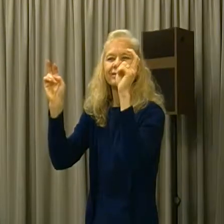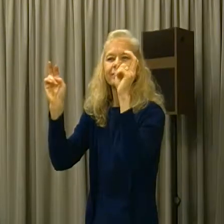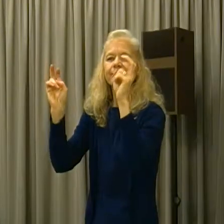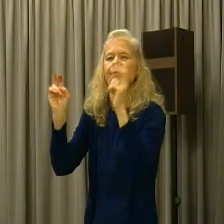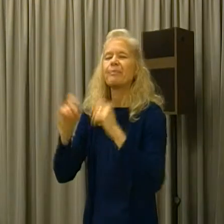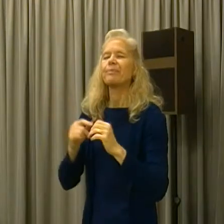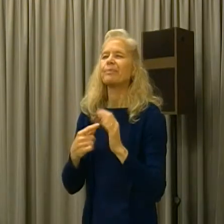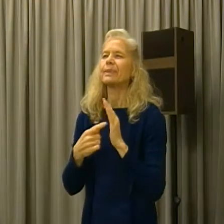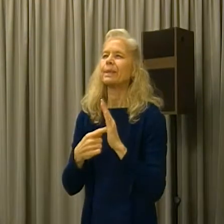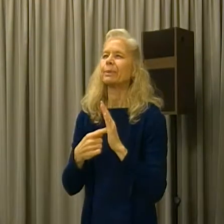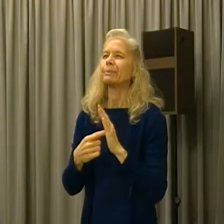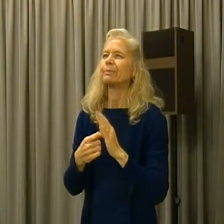here.